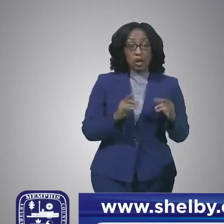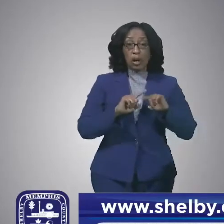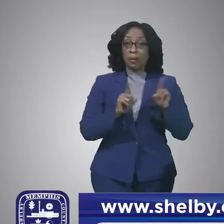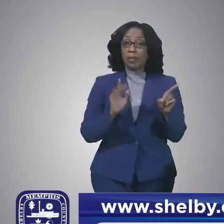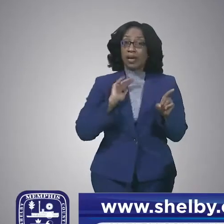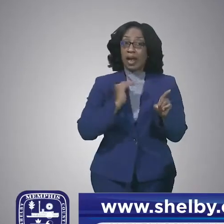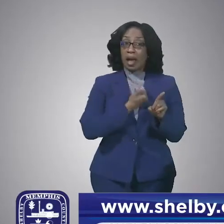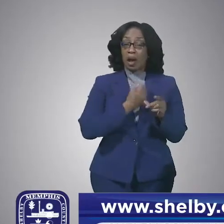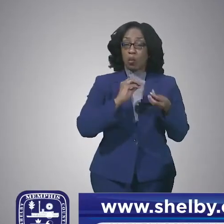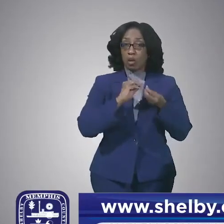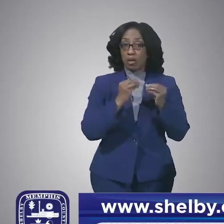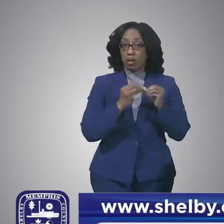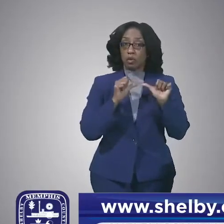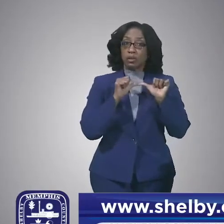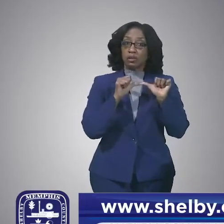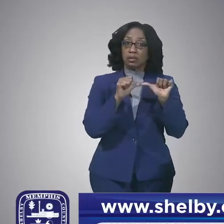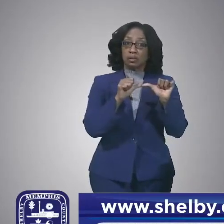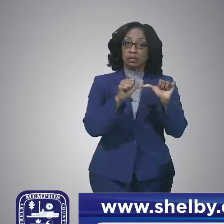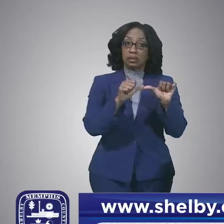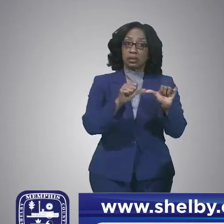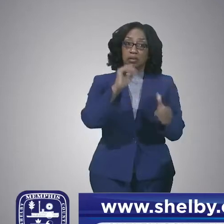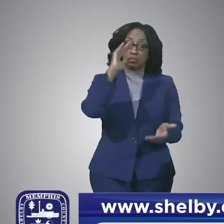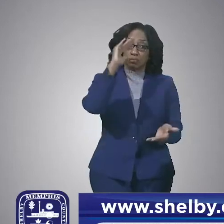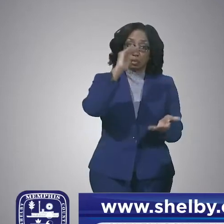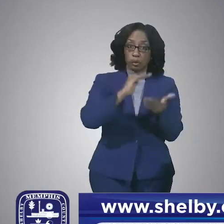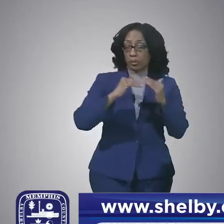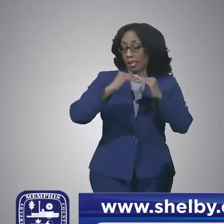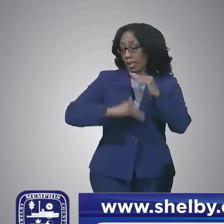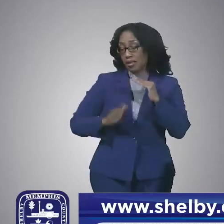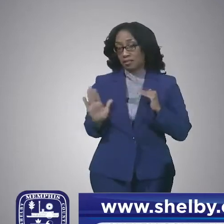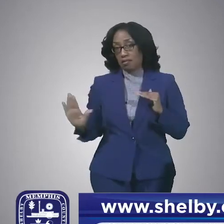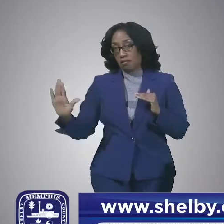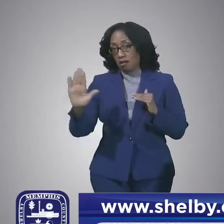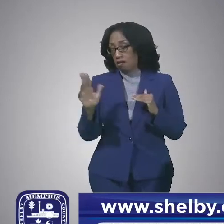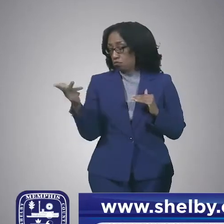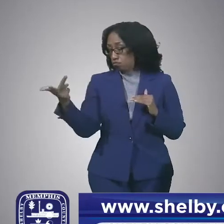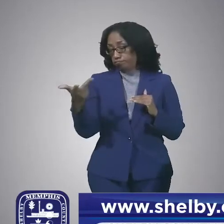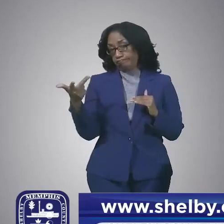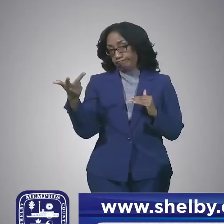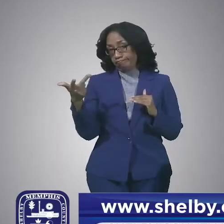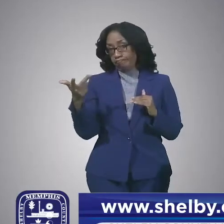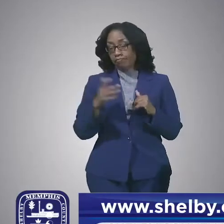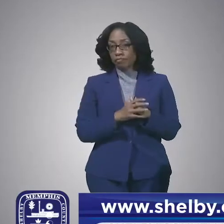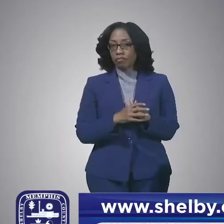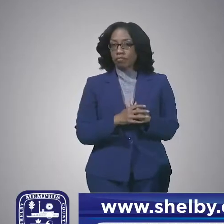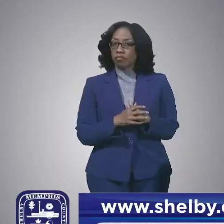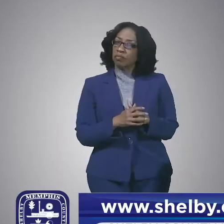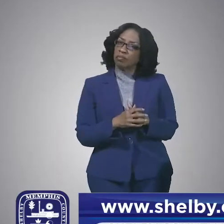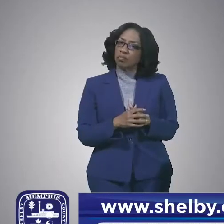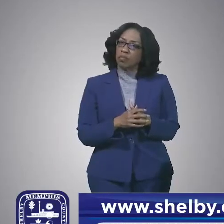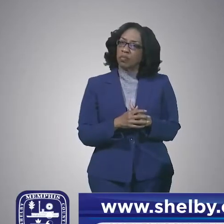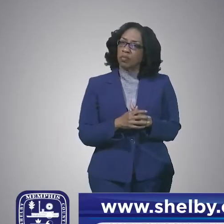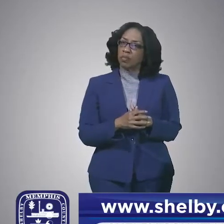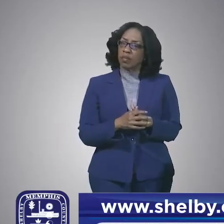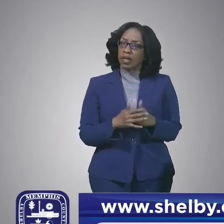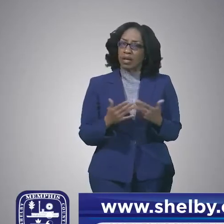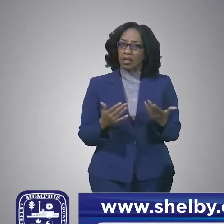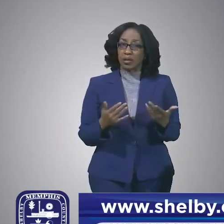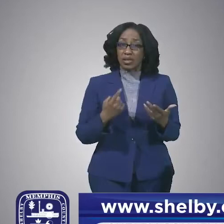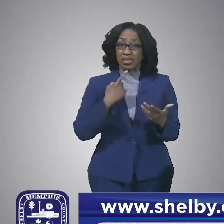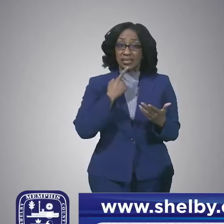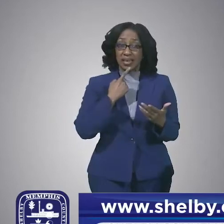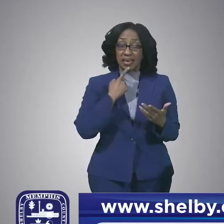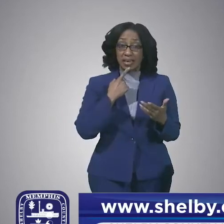case rates have continued to be lower than their case rates. And it can't be all the way